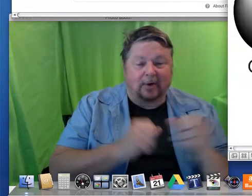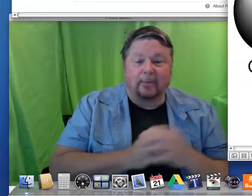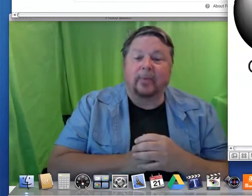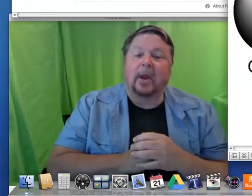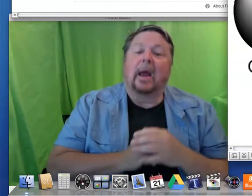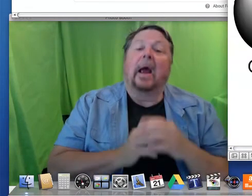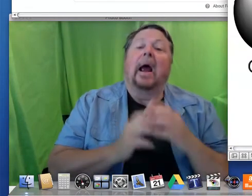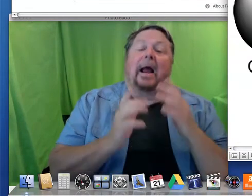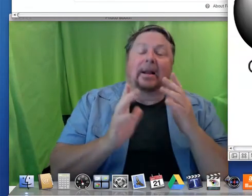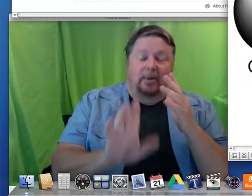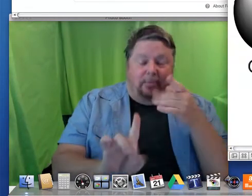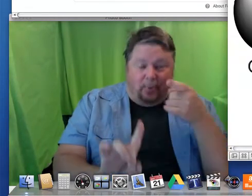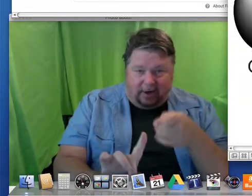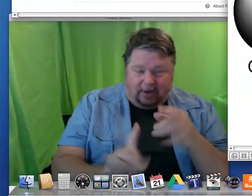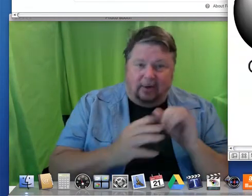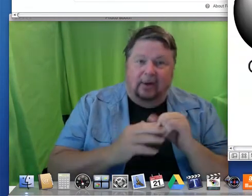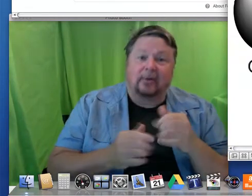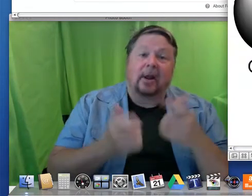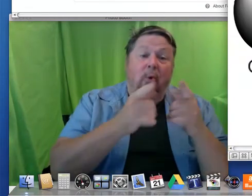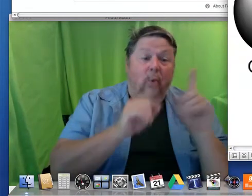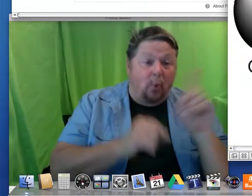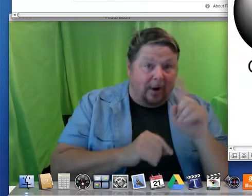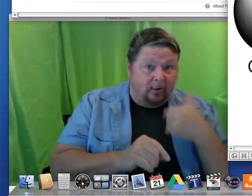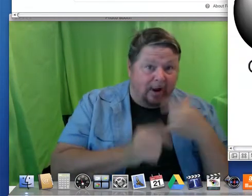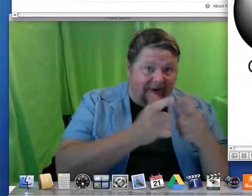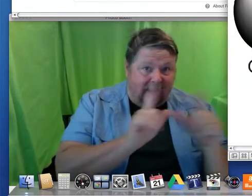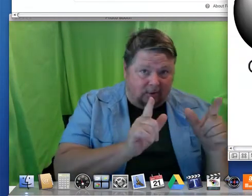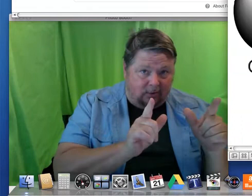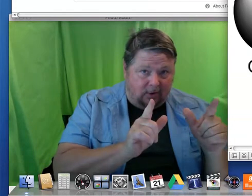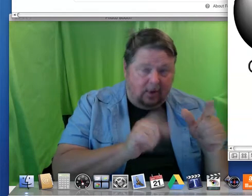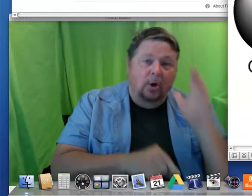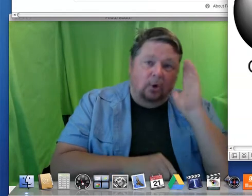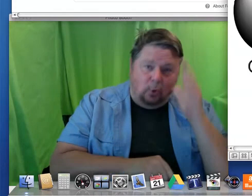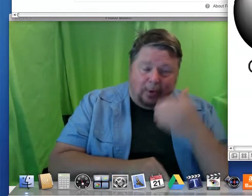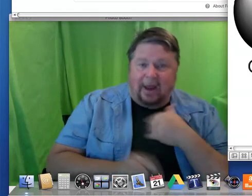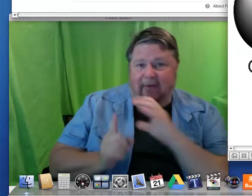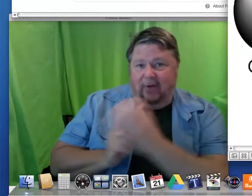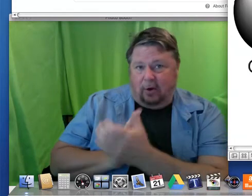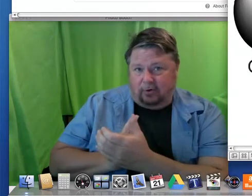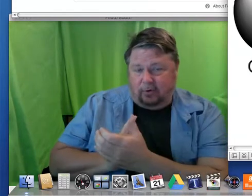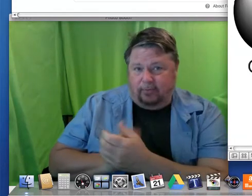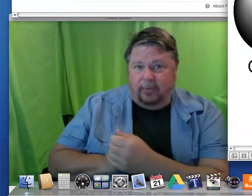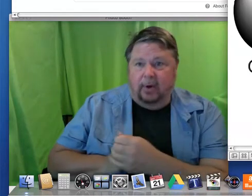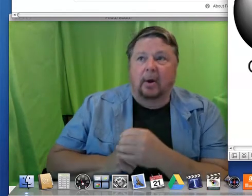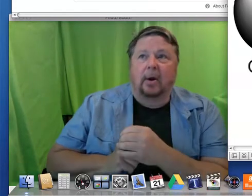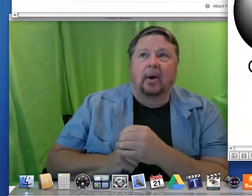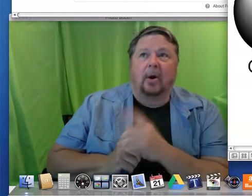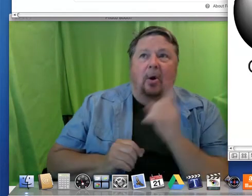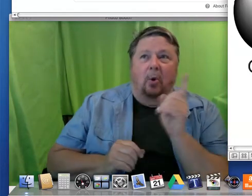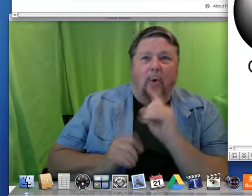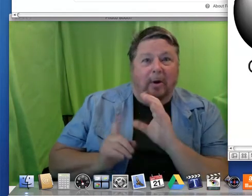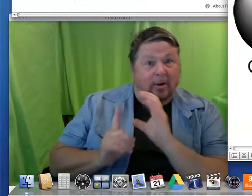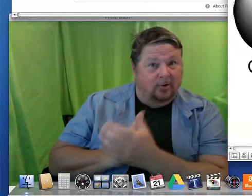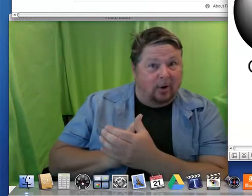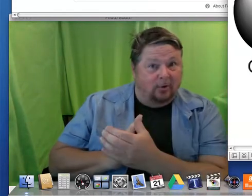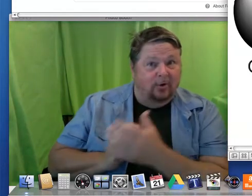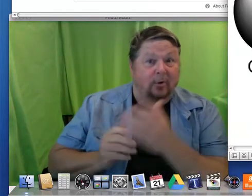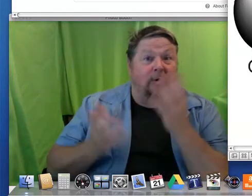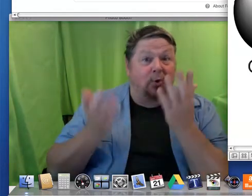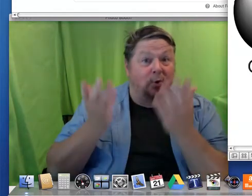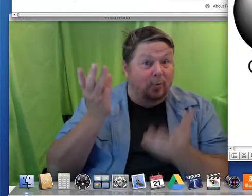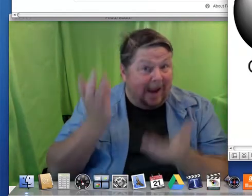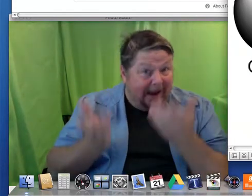socio-linguistics. The point here is that where you have language, you will have culture. Where there is